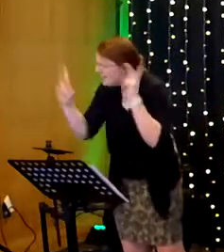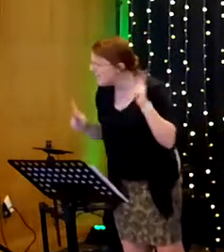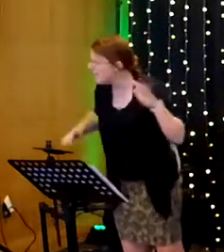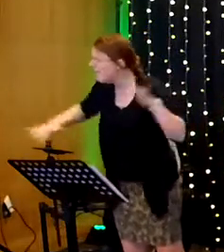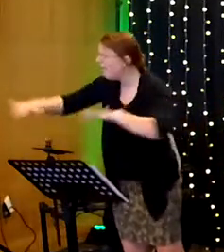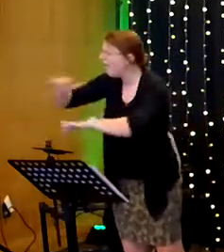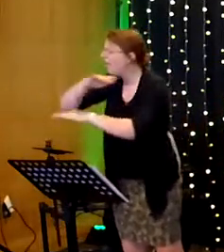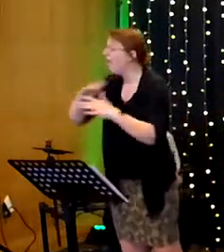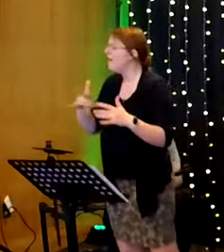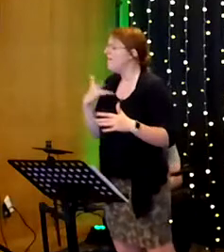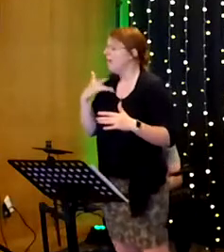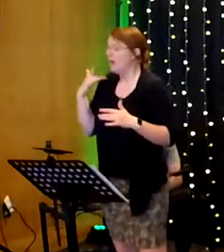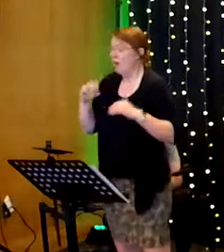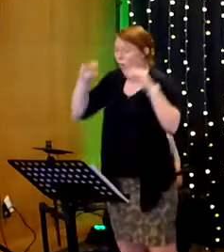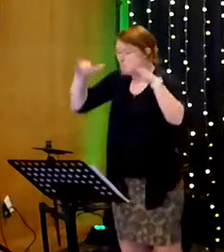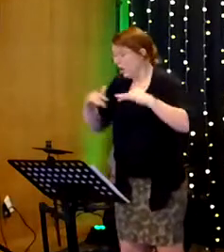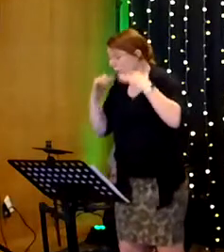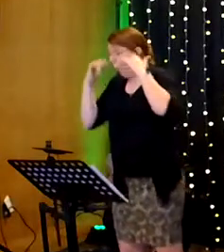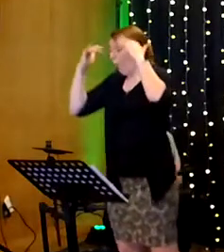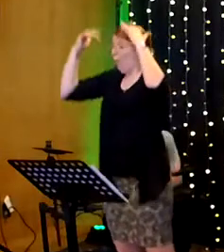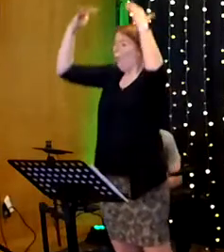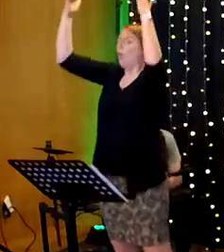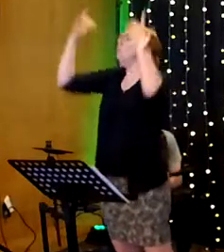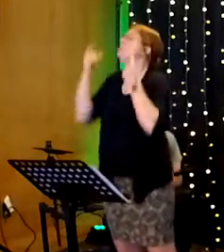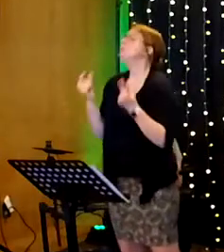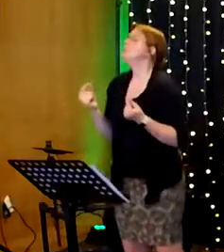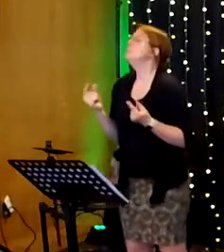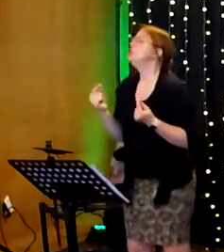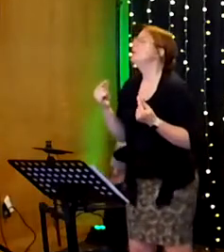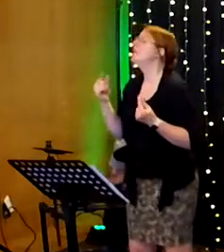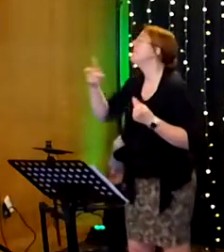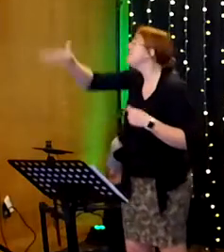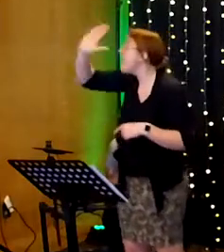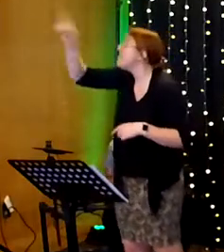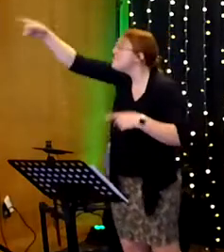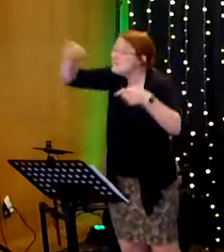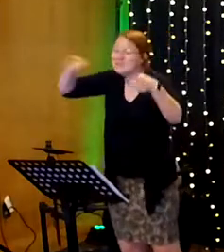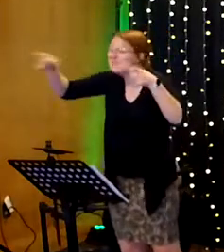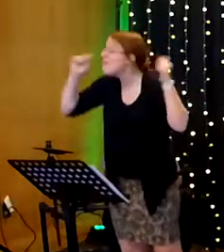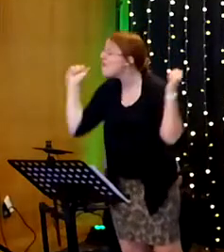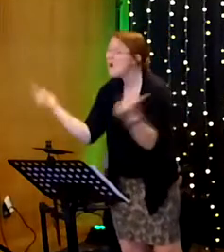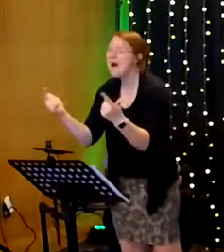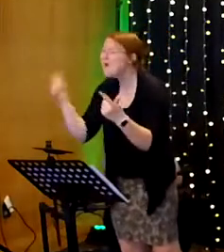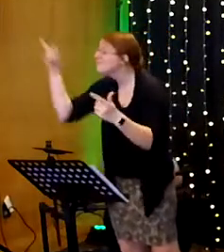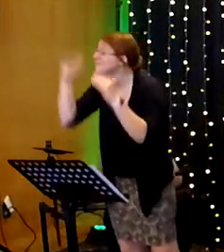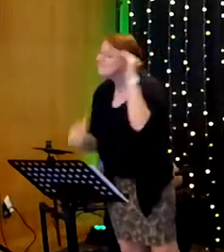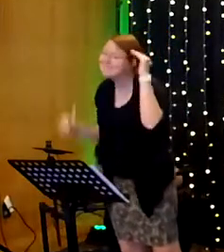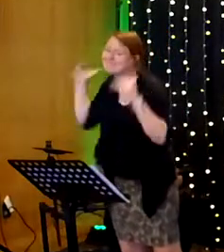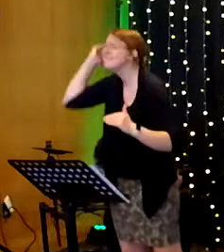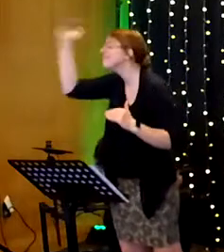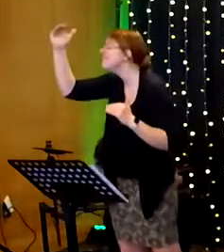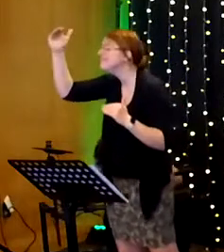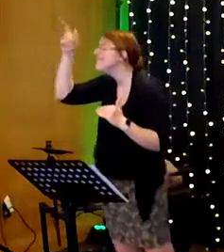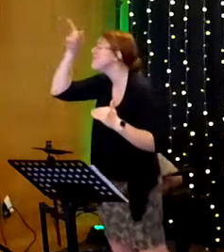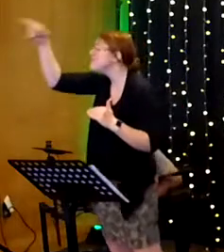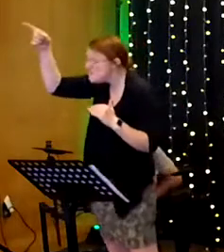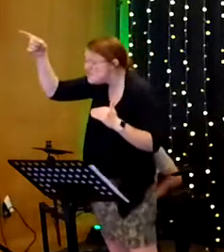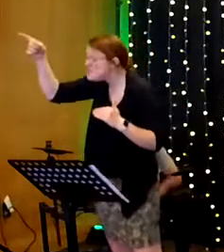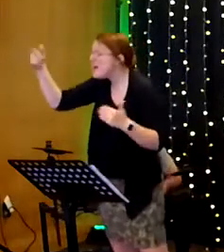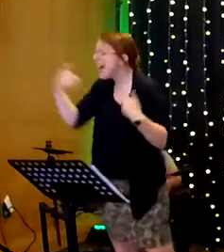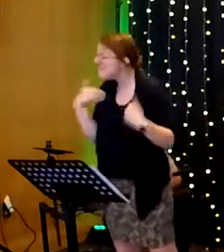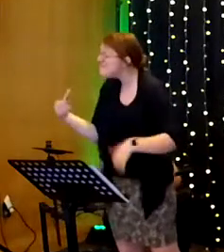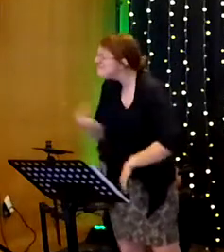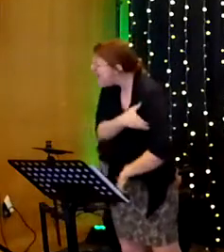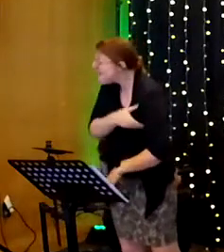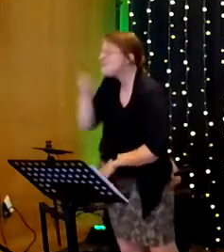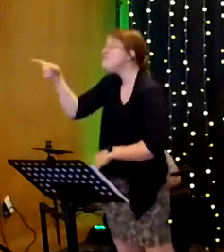when oceans rise. Lord God, you control the oceans. Lord God, you control the wind